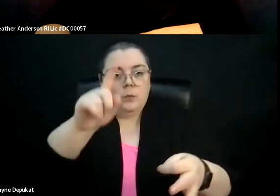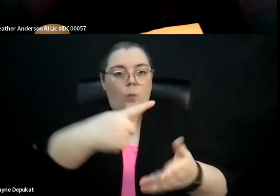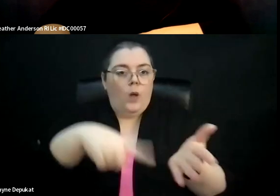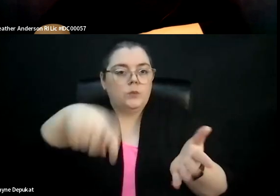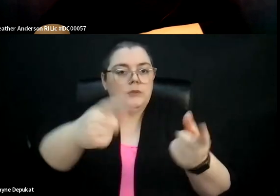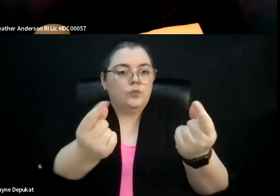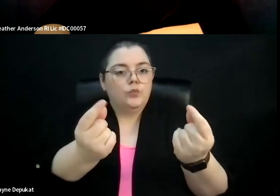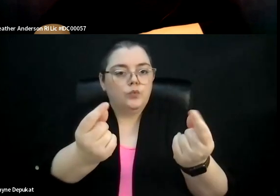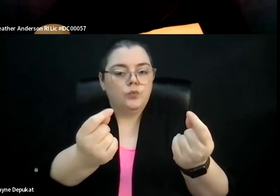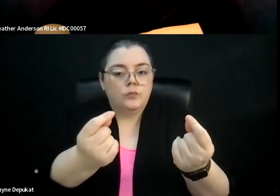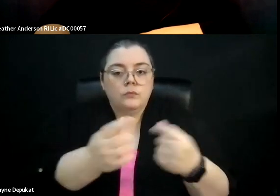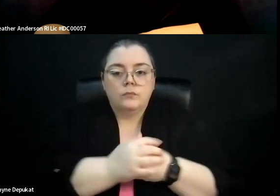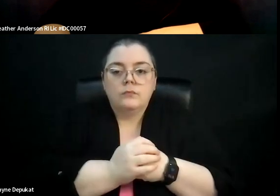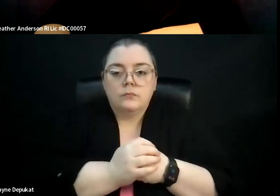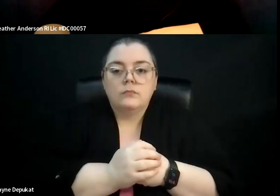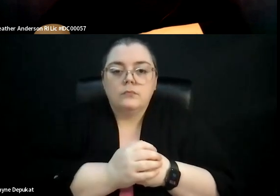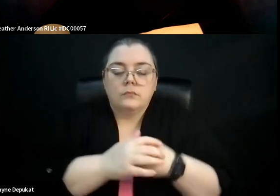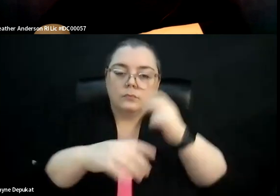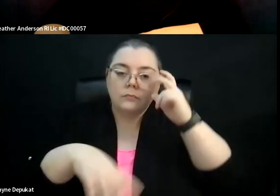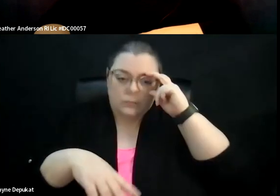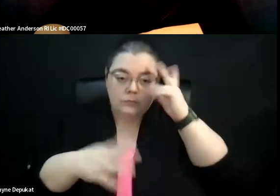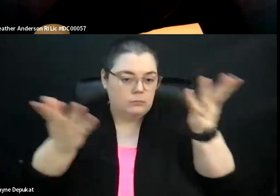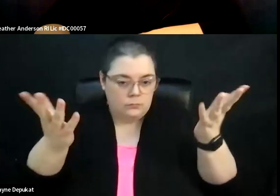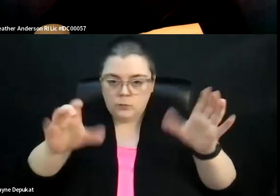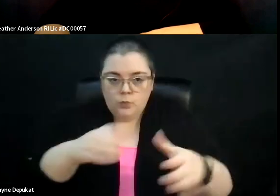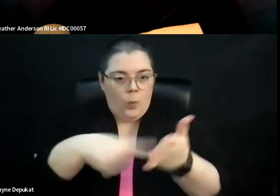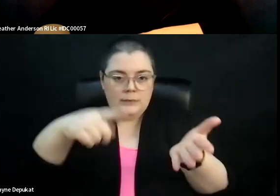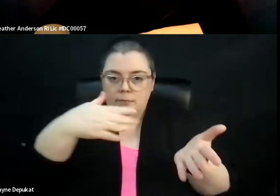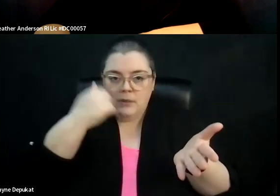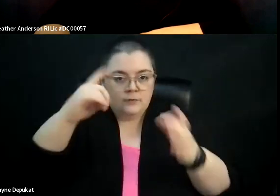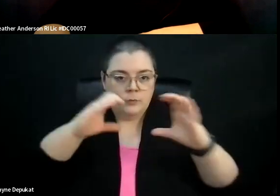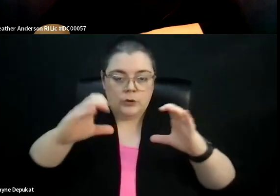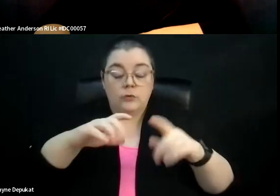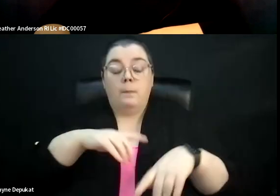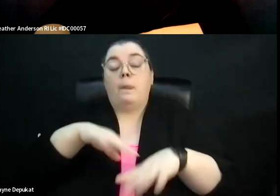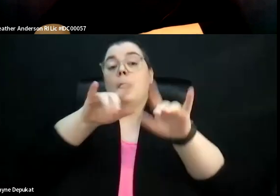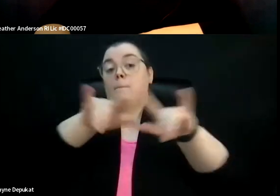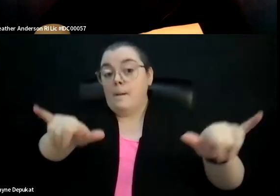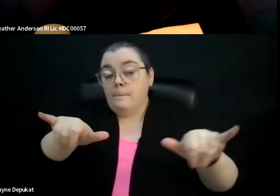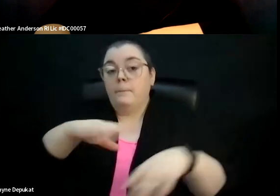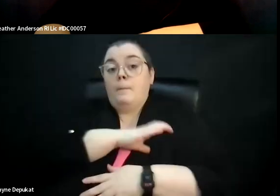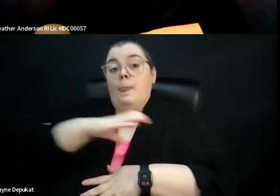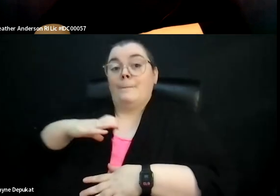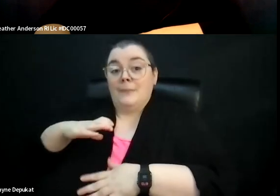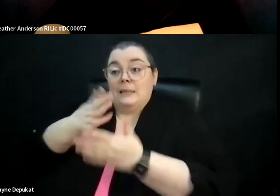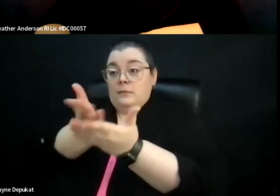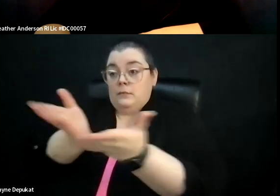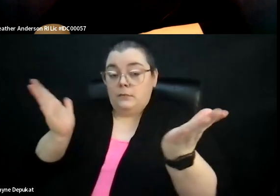And the interpreting team, you can decide what you need to do. Okay? Whatever's best for the communication. At the